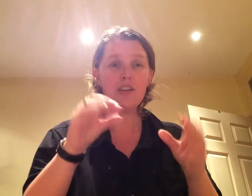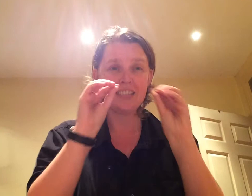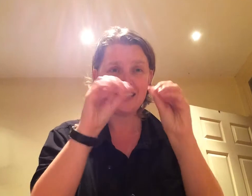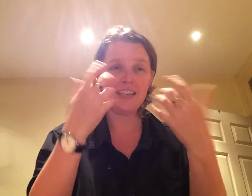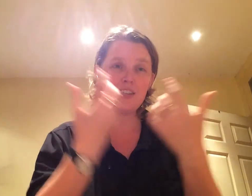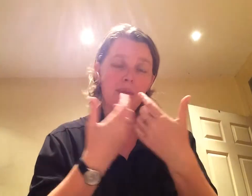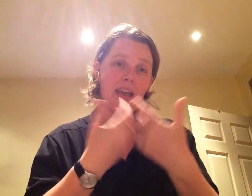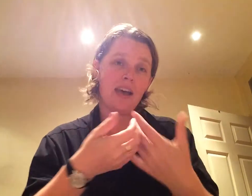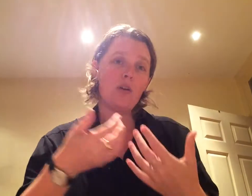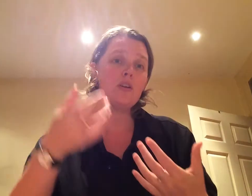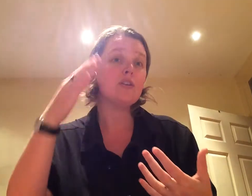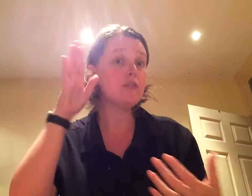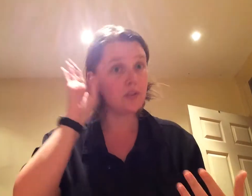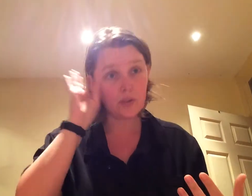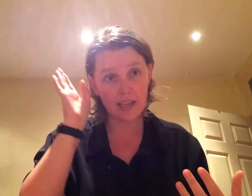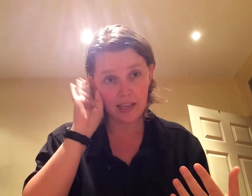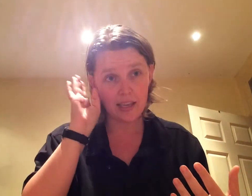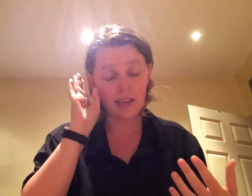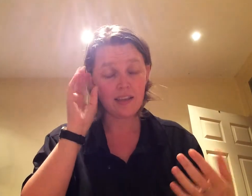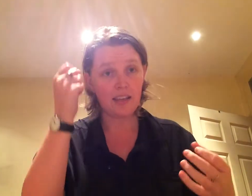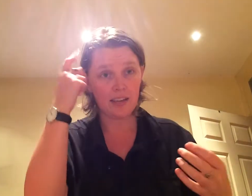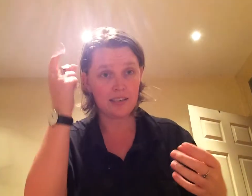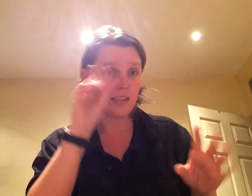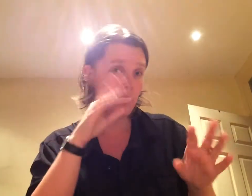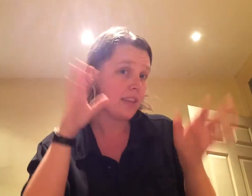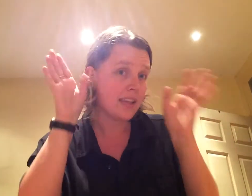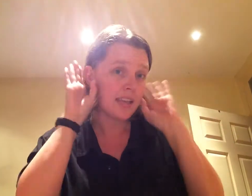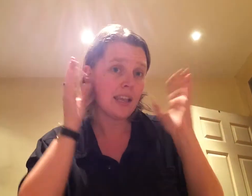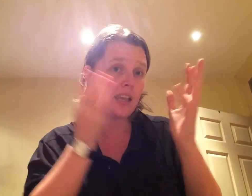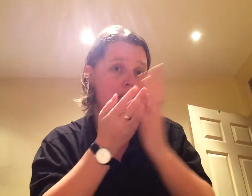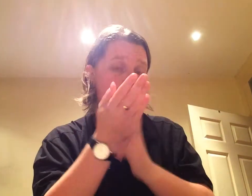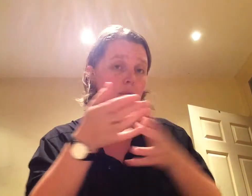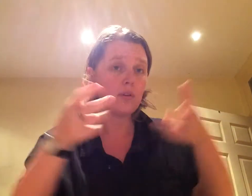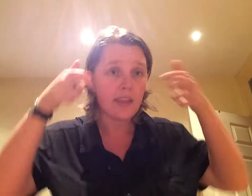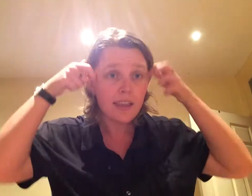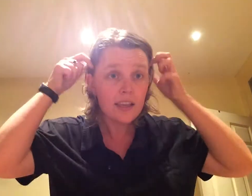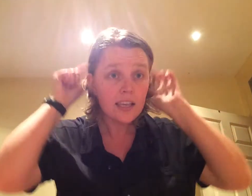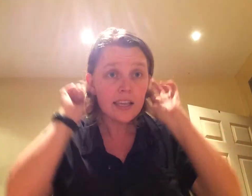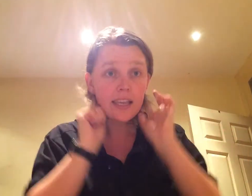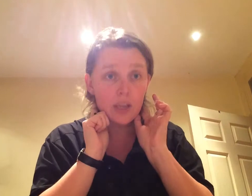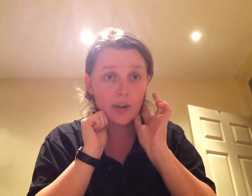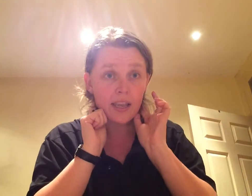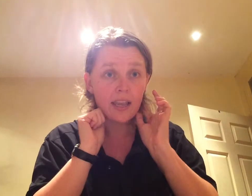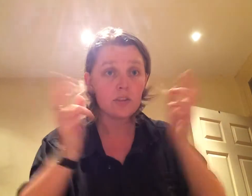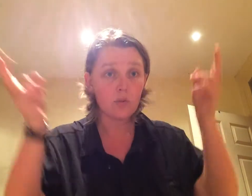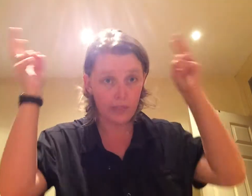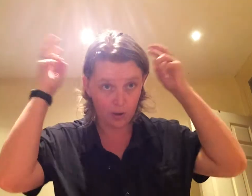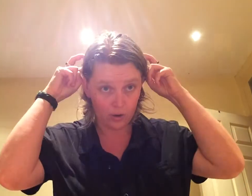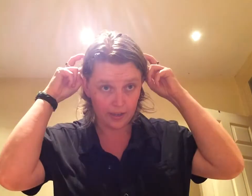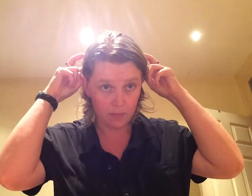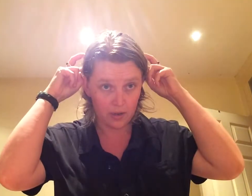to teach them how to hear and understand what they can hear through their hearing aids or their cochlear